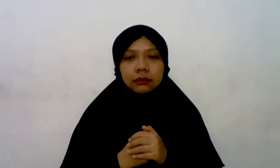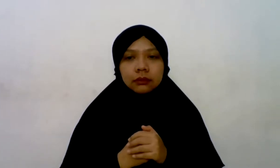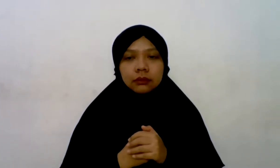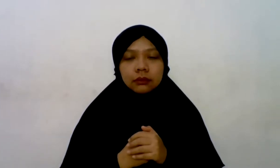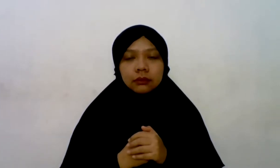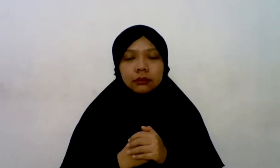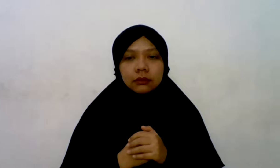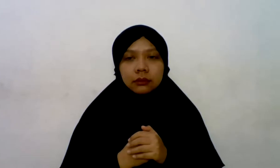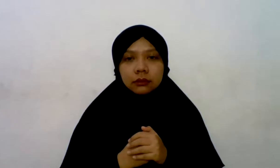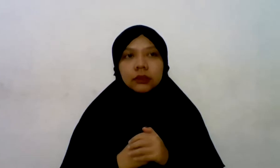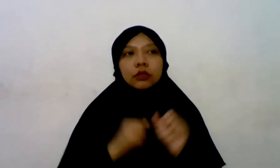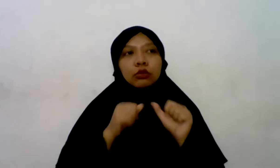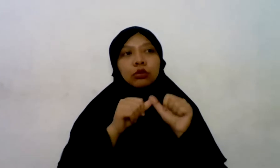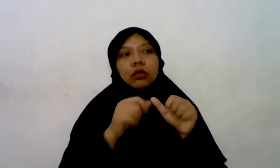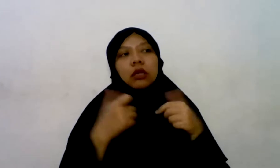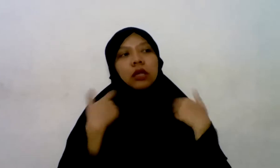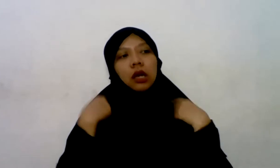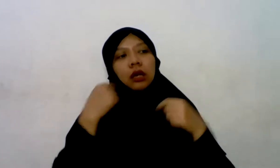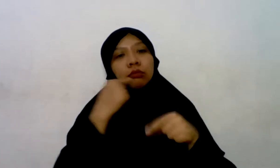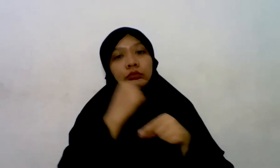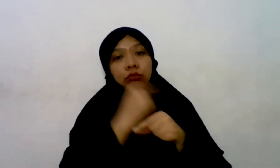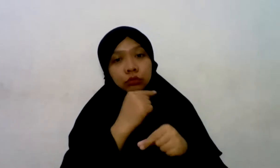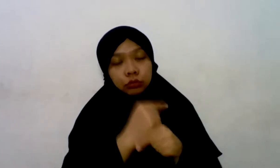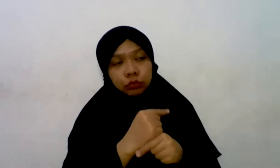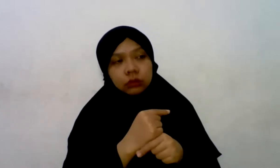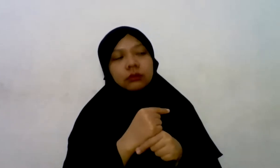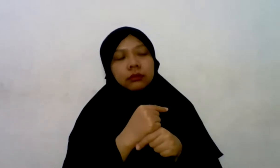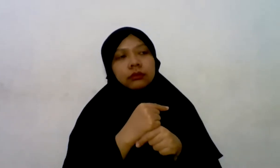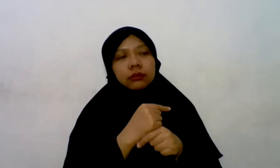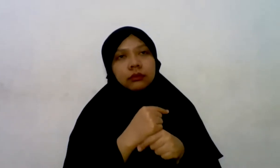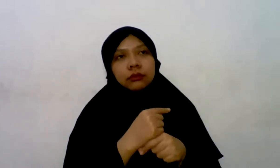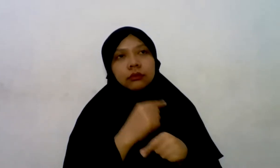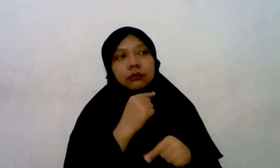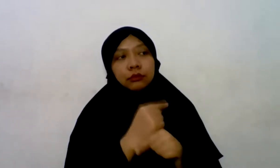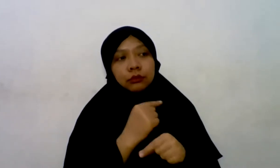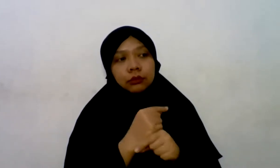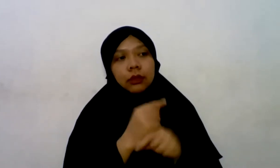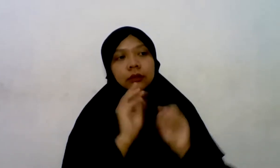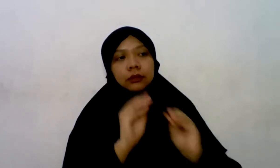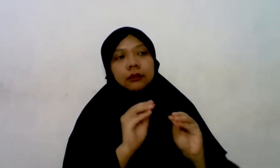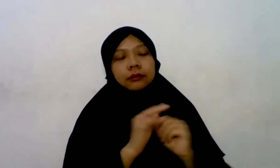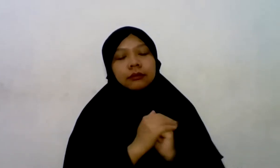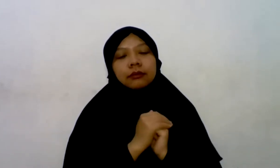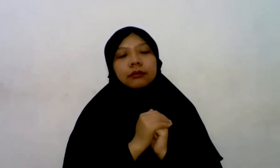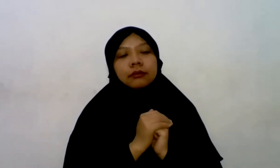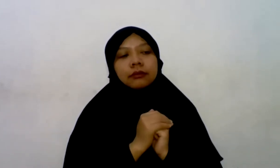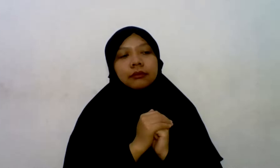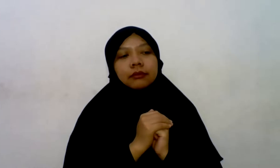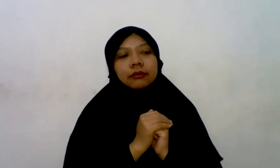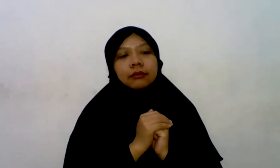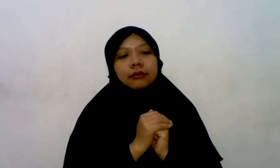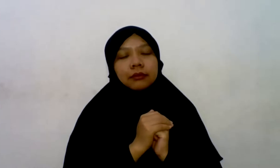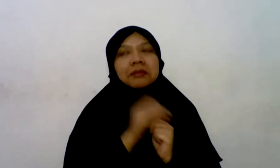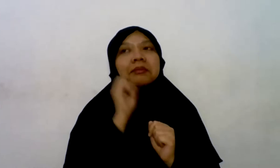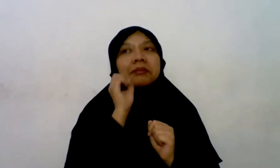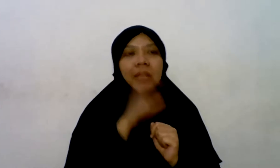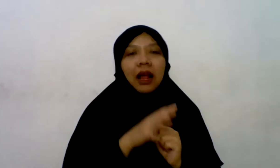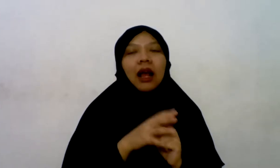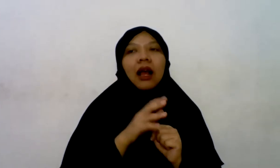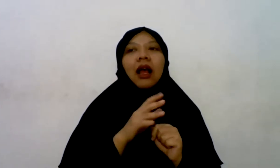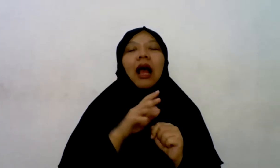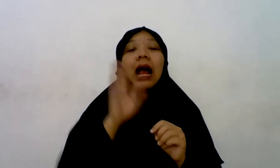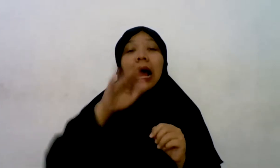Some teachers said that kids are happy to use face shield rather than mask because it's very difficult for them to